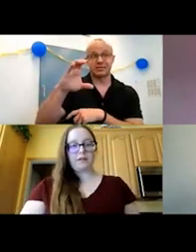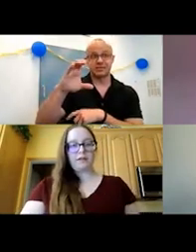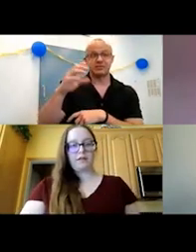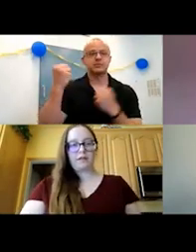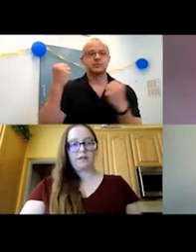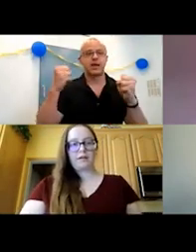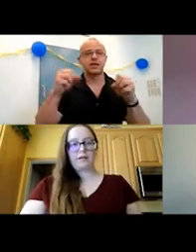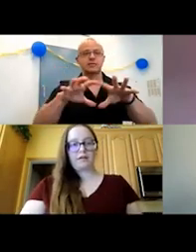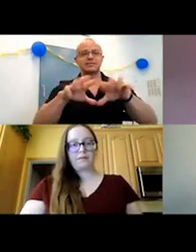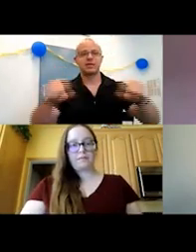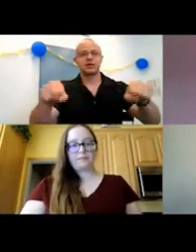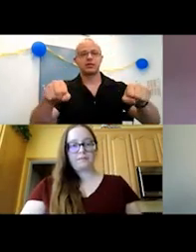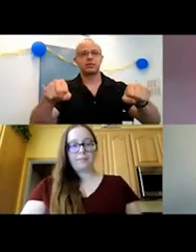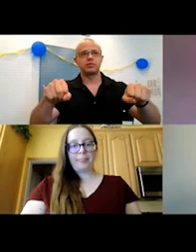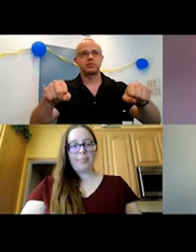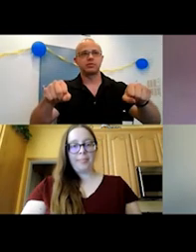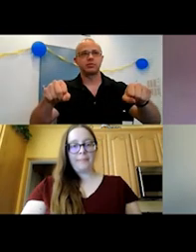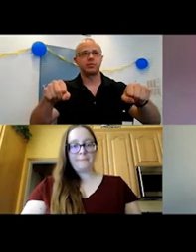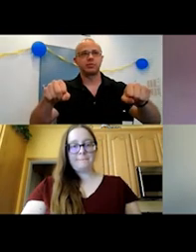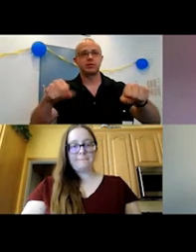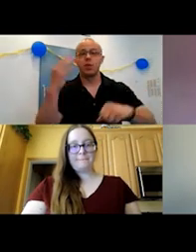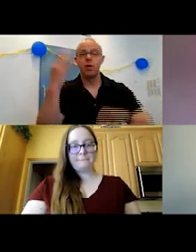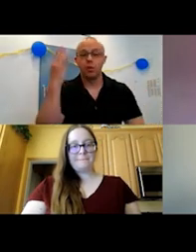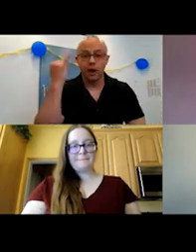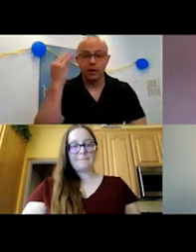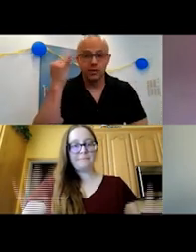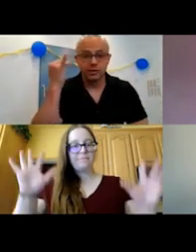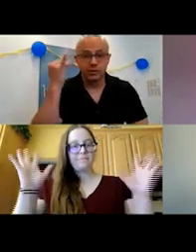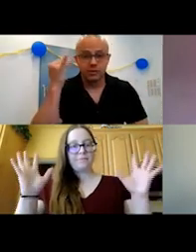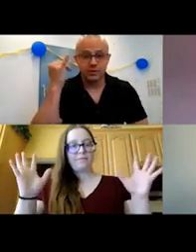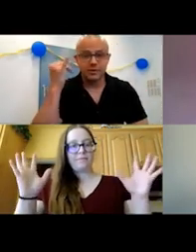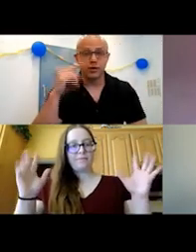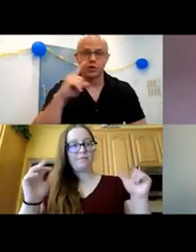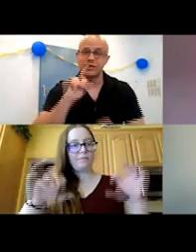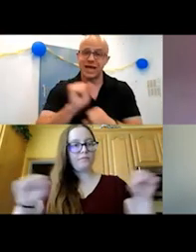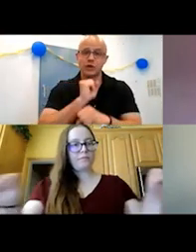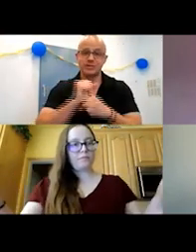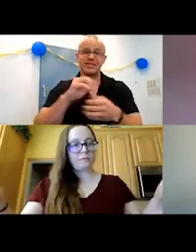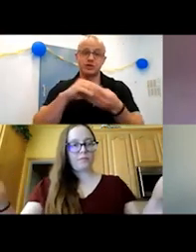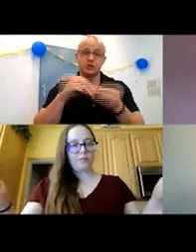In Washington, D.C., they sign steel.